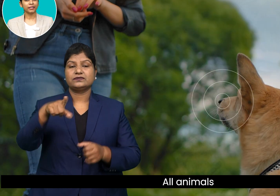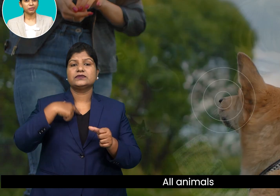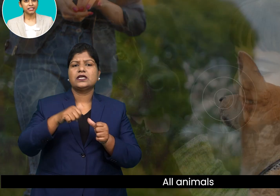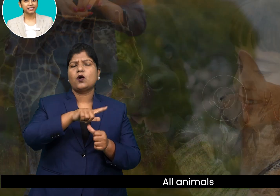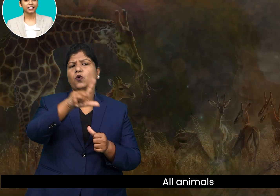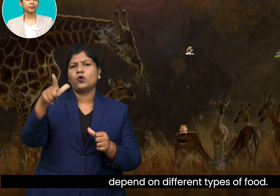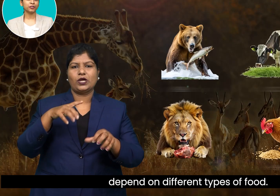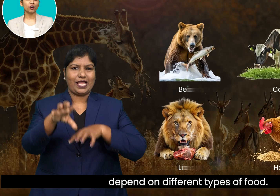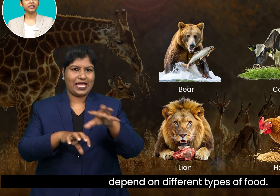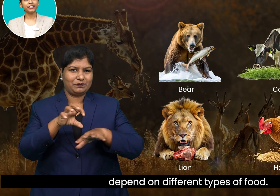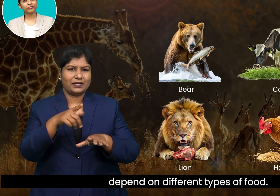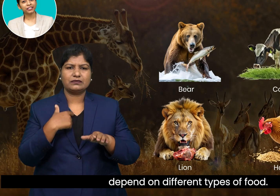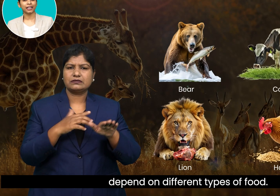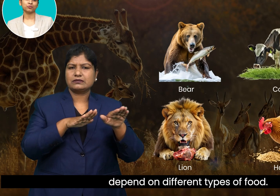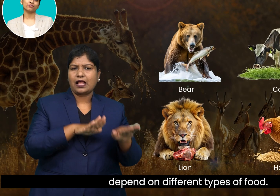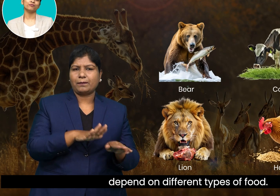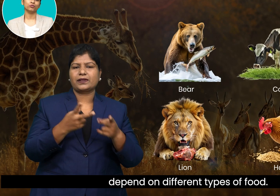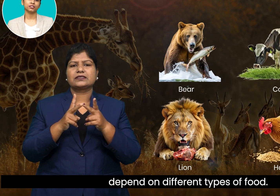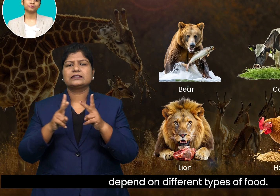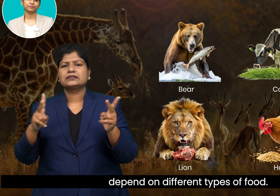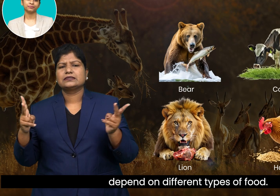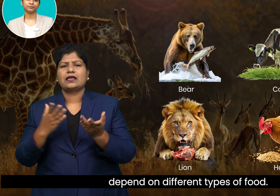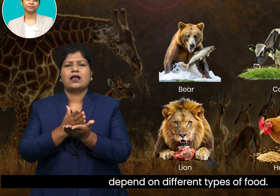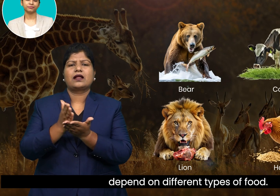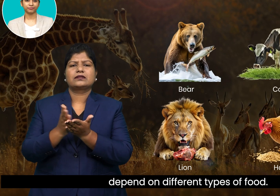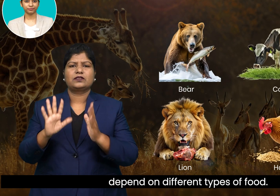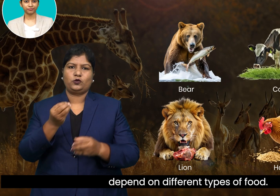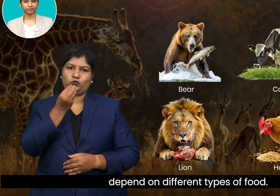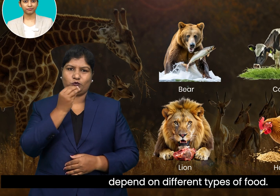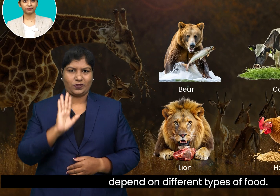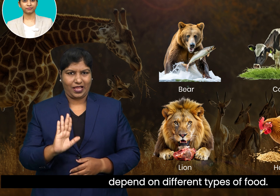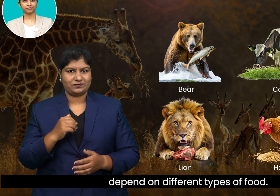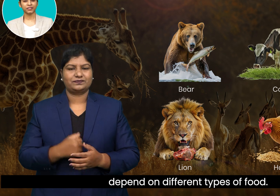All animals depend on different types of food.